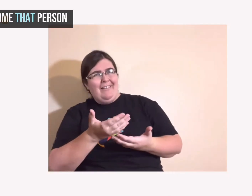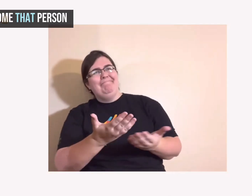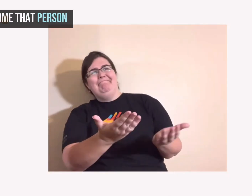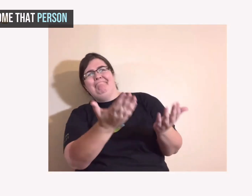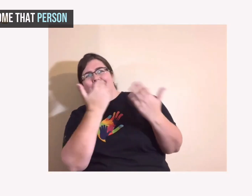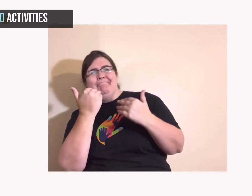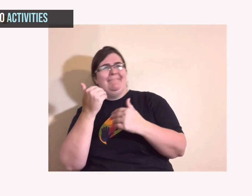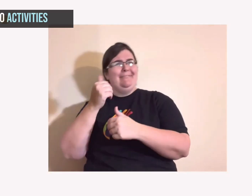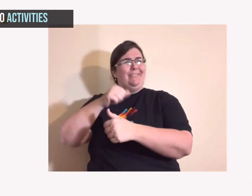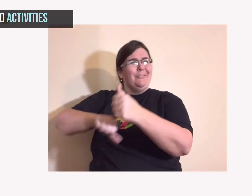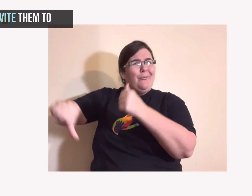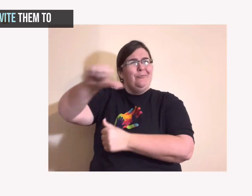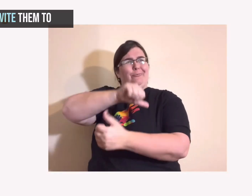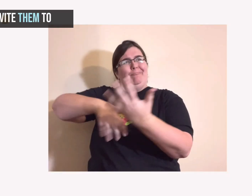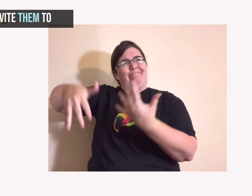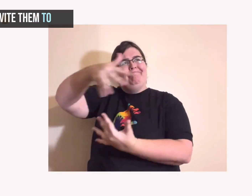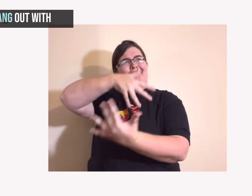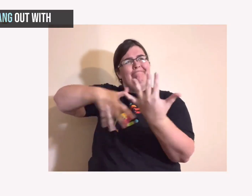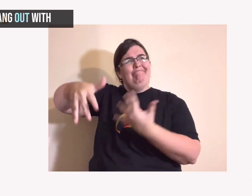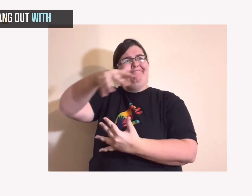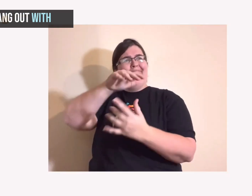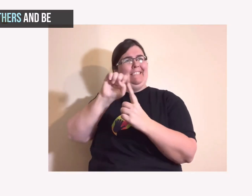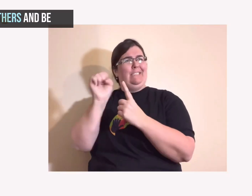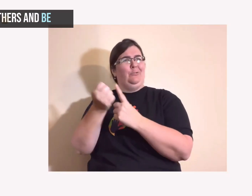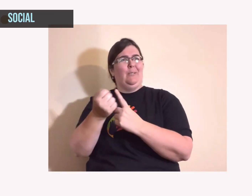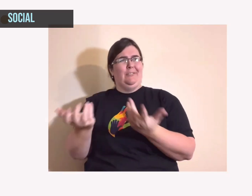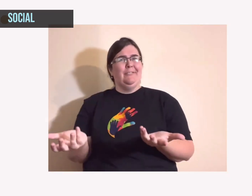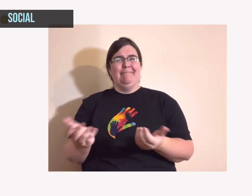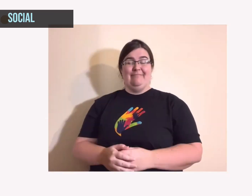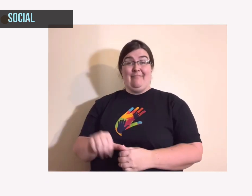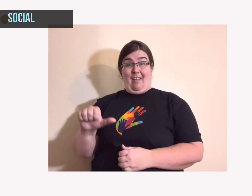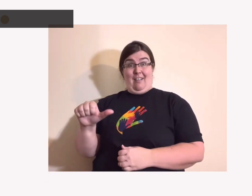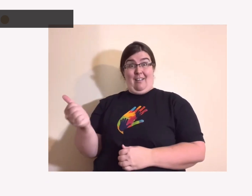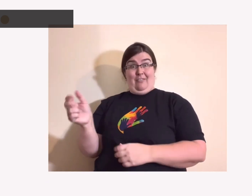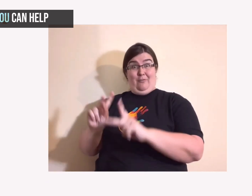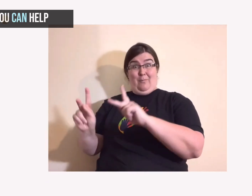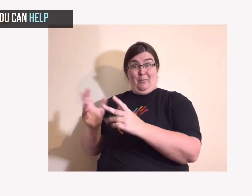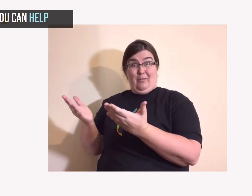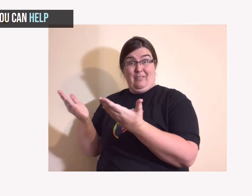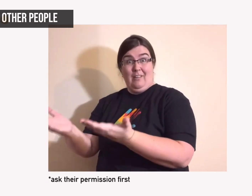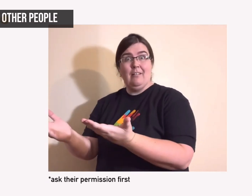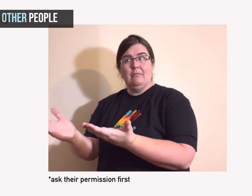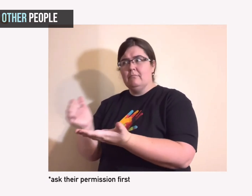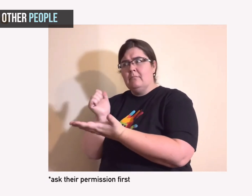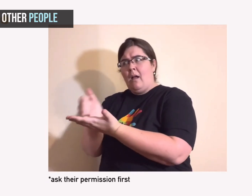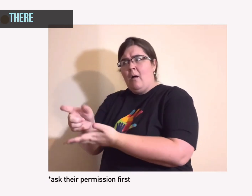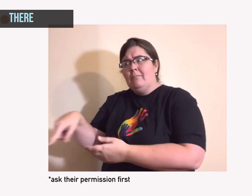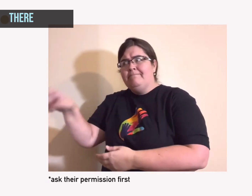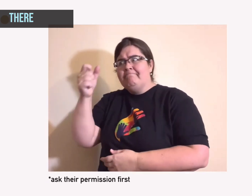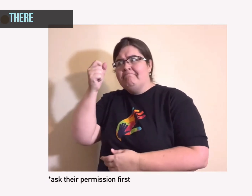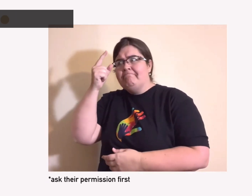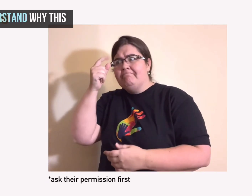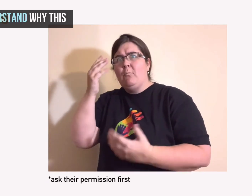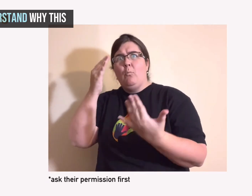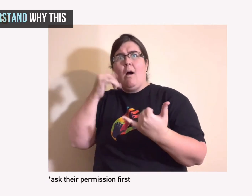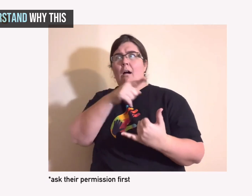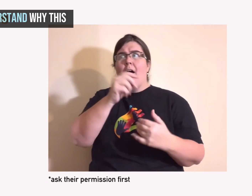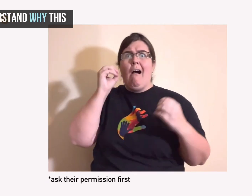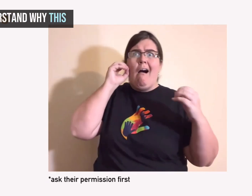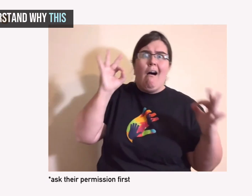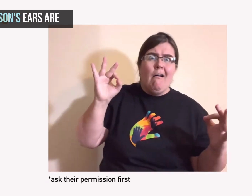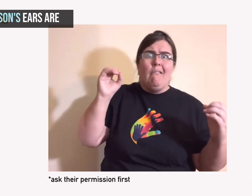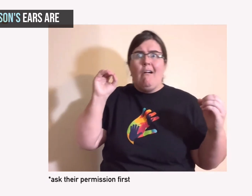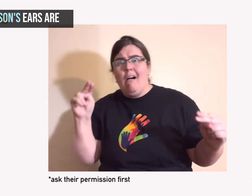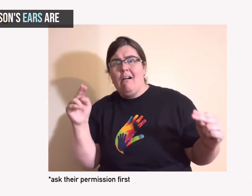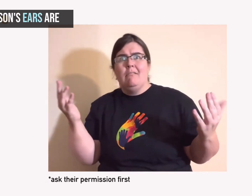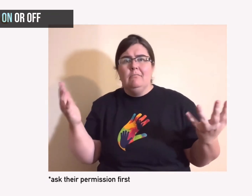Welcome that person to activities. Invite them to hang out with others and be social. You can help the other people there understand why